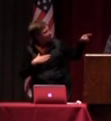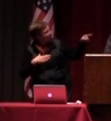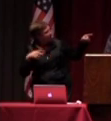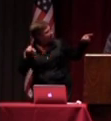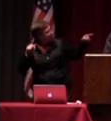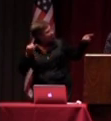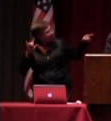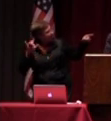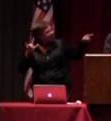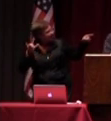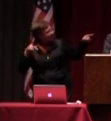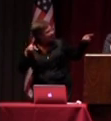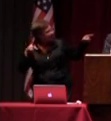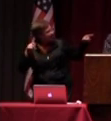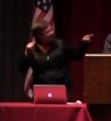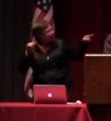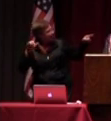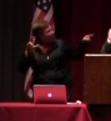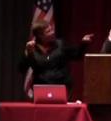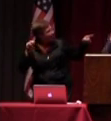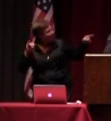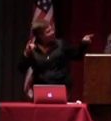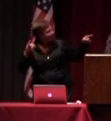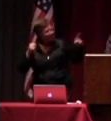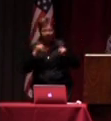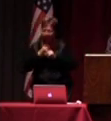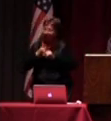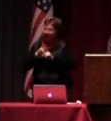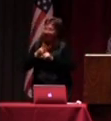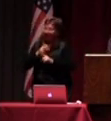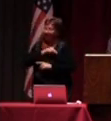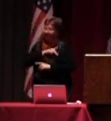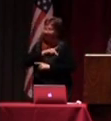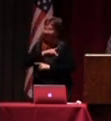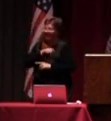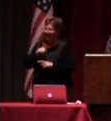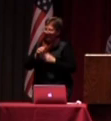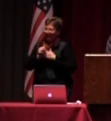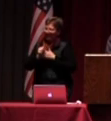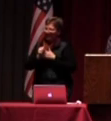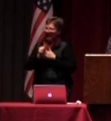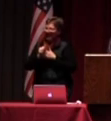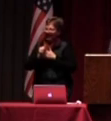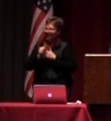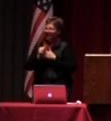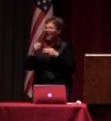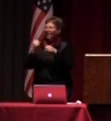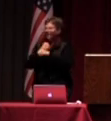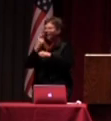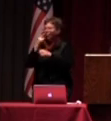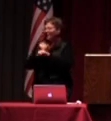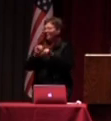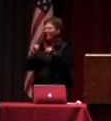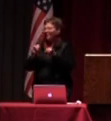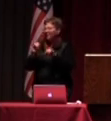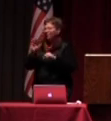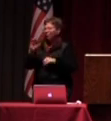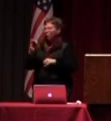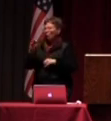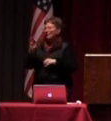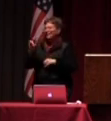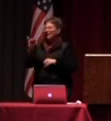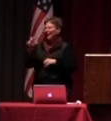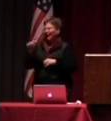Paoli. And he actually led the island state of Corsica in a fight for independence between